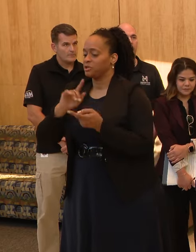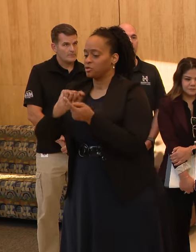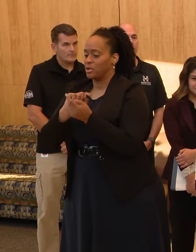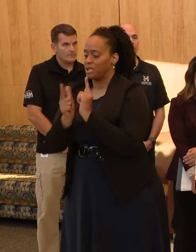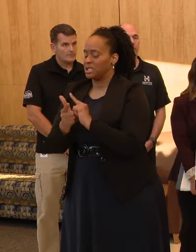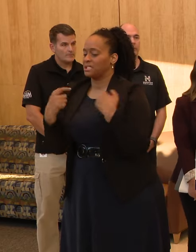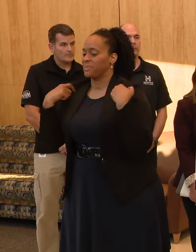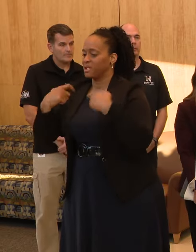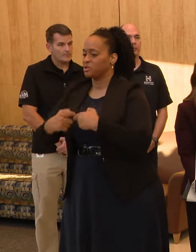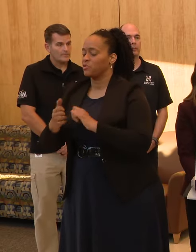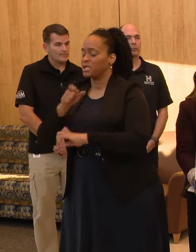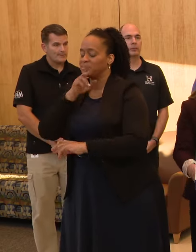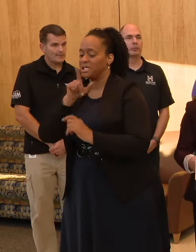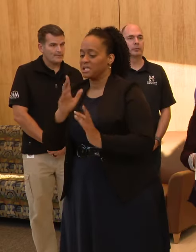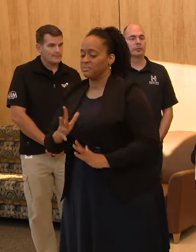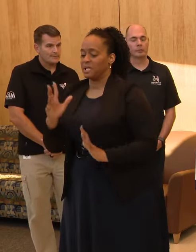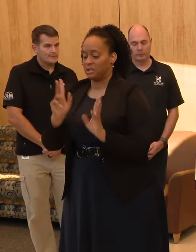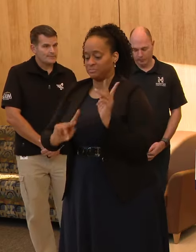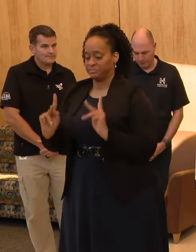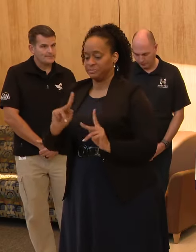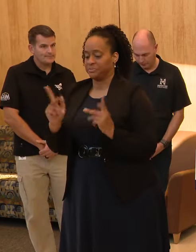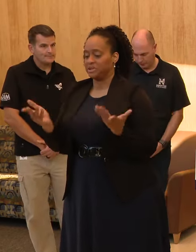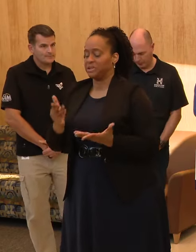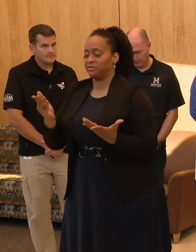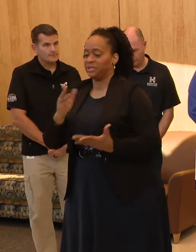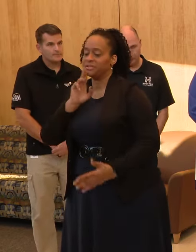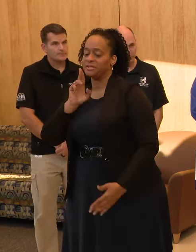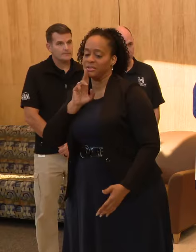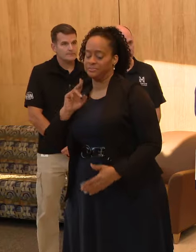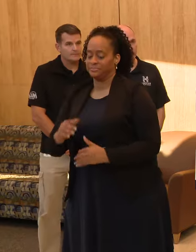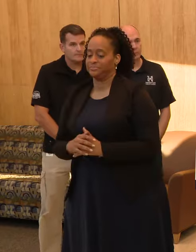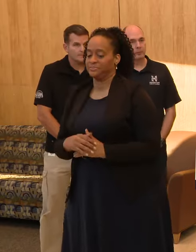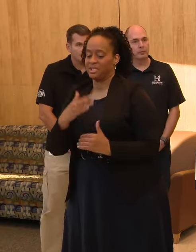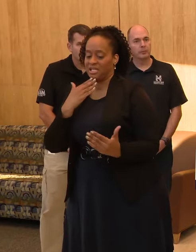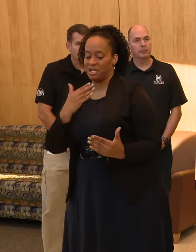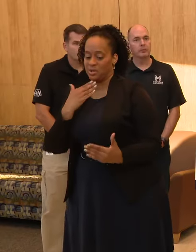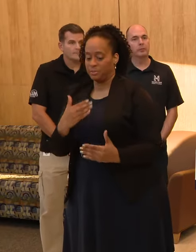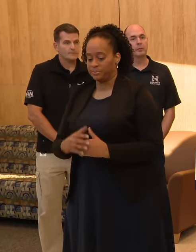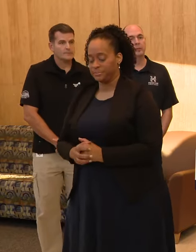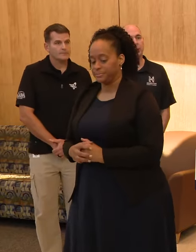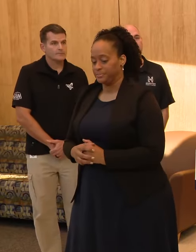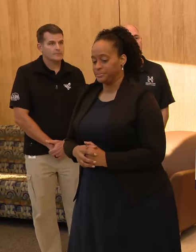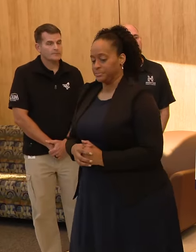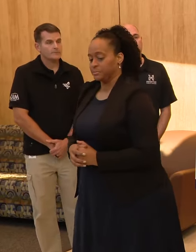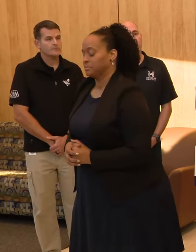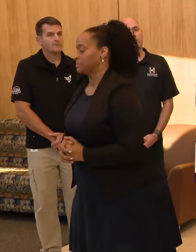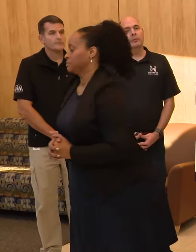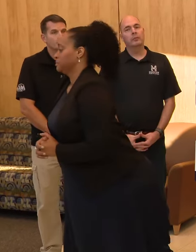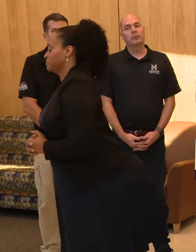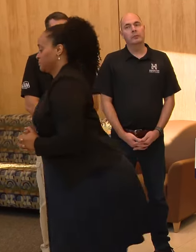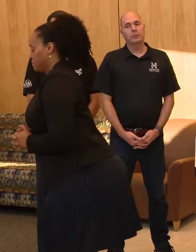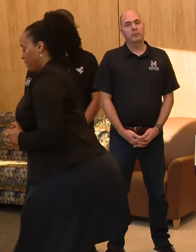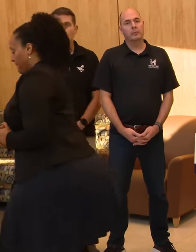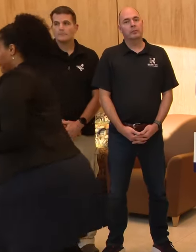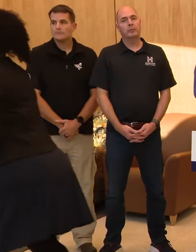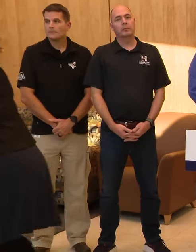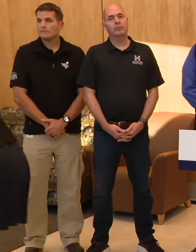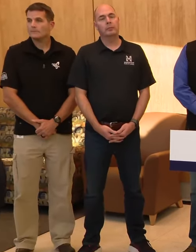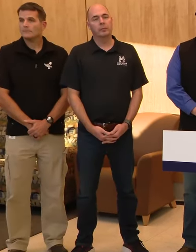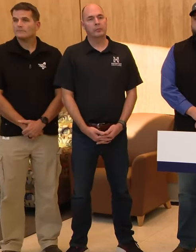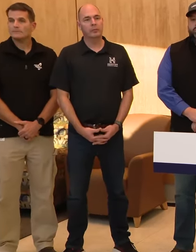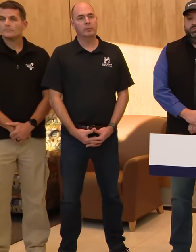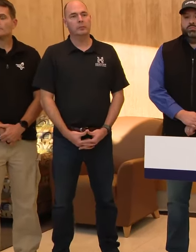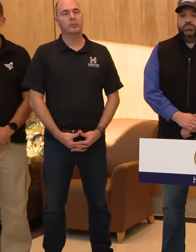our Spanish-speaking residents. Thank you, Mayor. Thank you. Para los miembros de la comunidad de habla hispana,